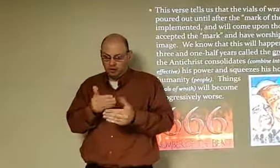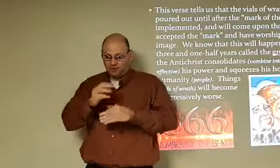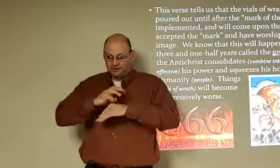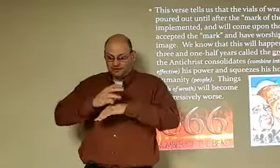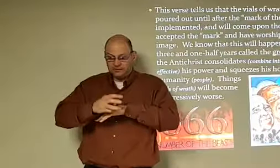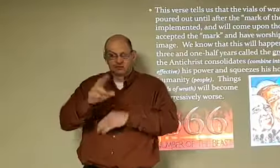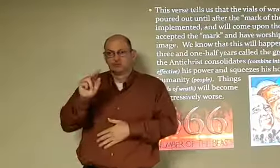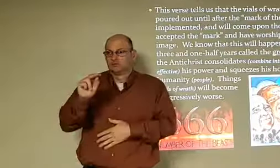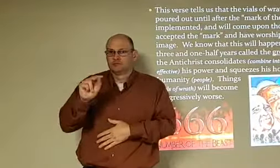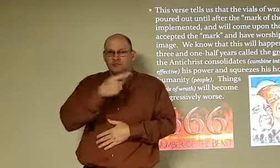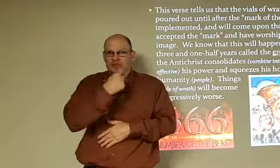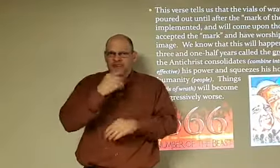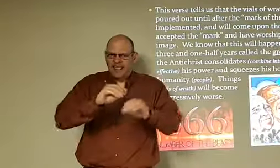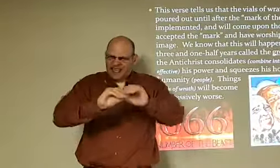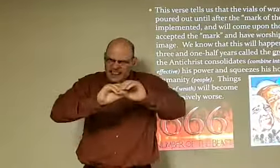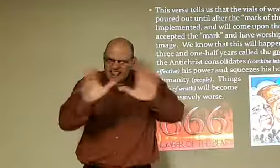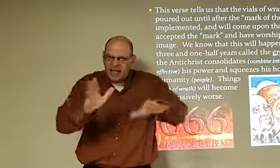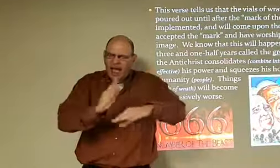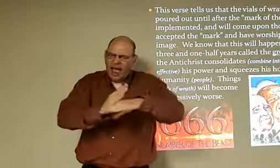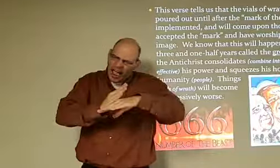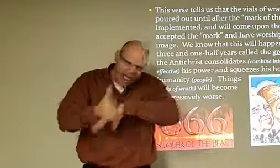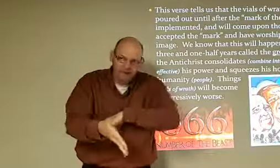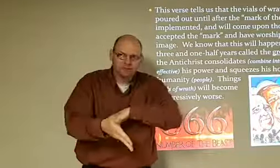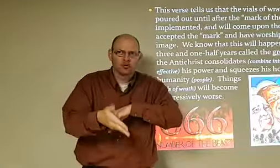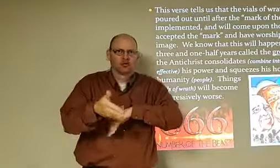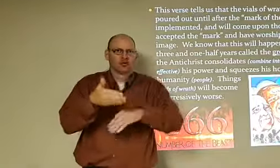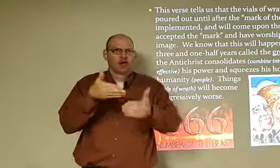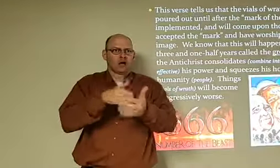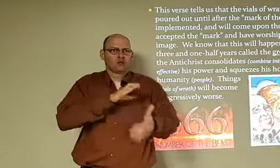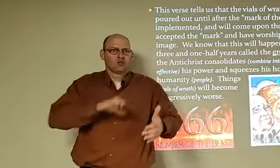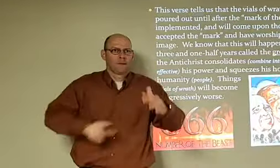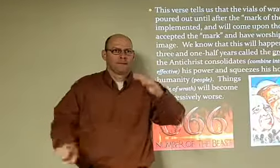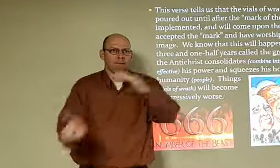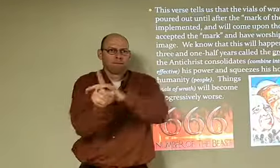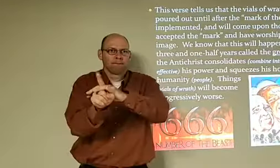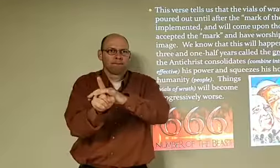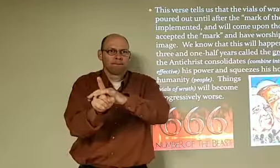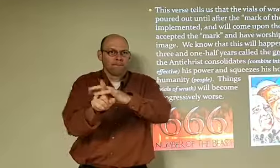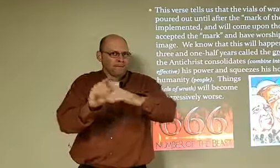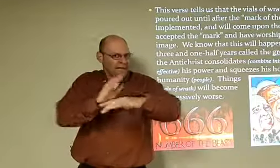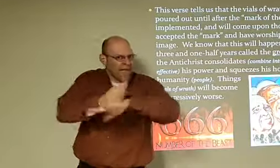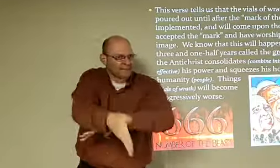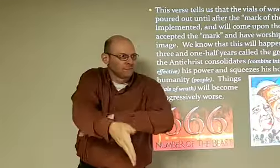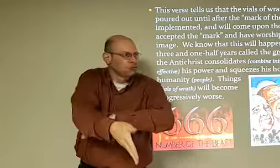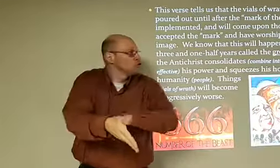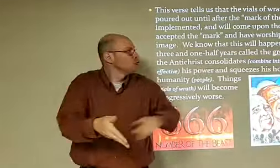until after the mark of the beast has been implemented.